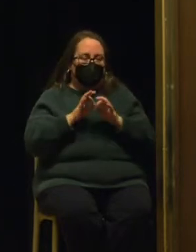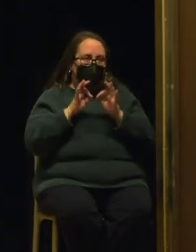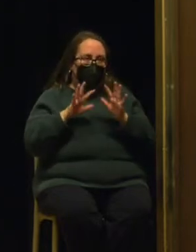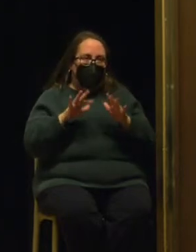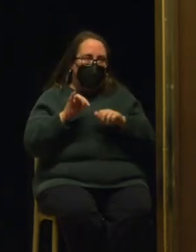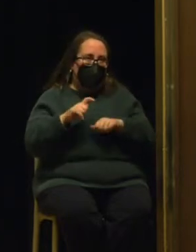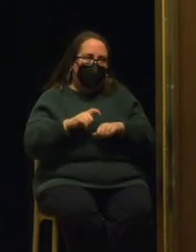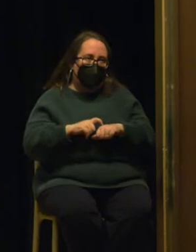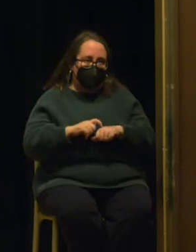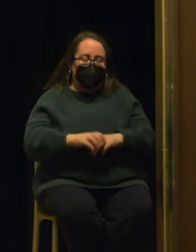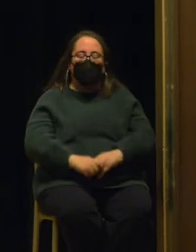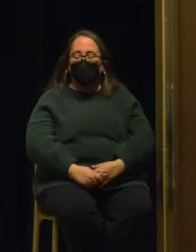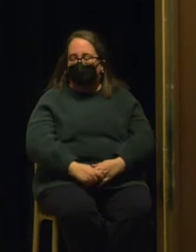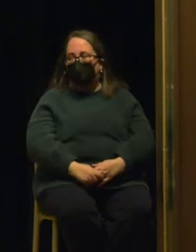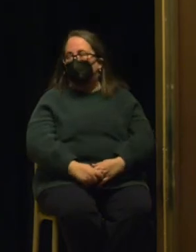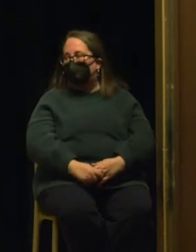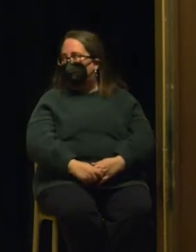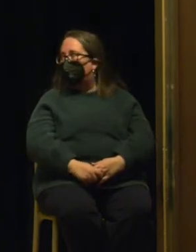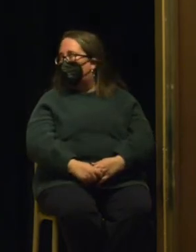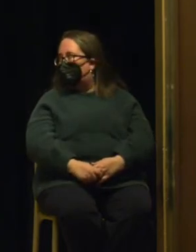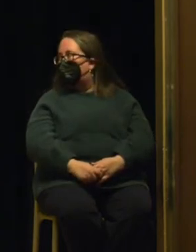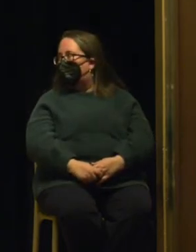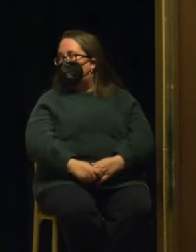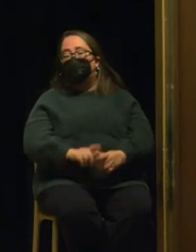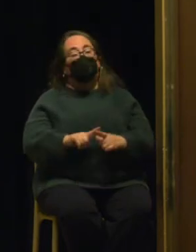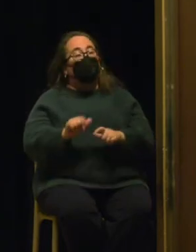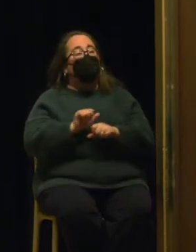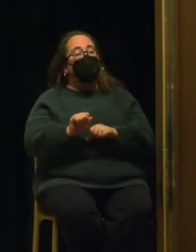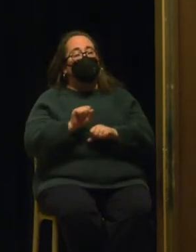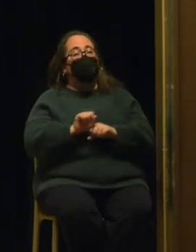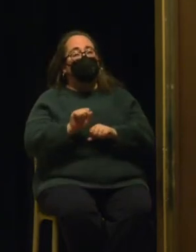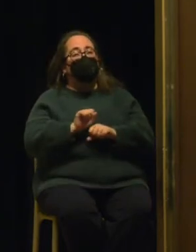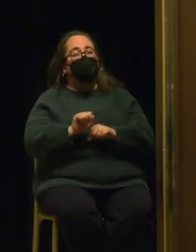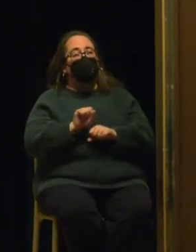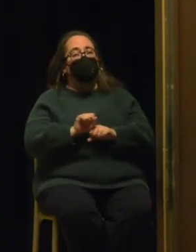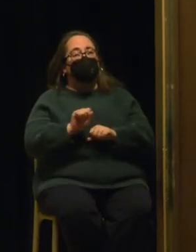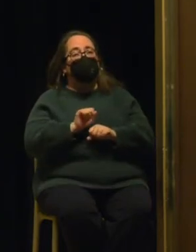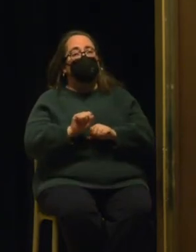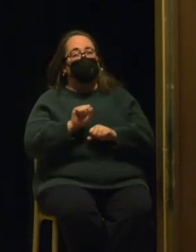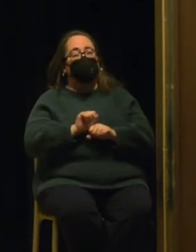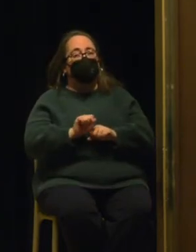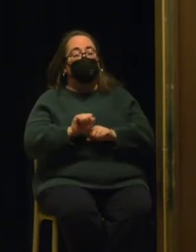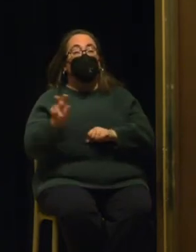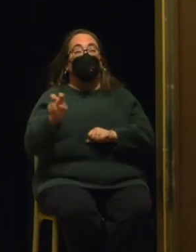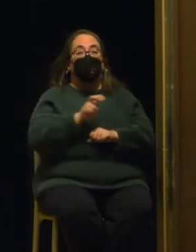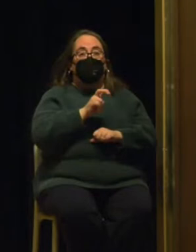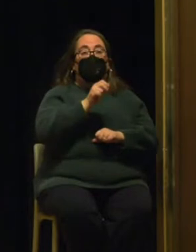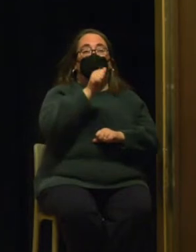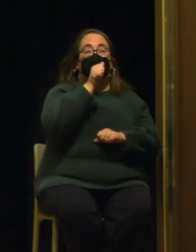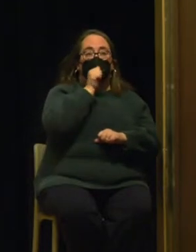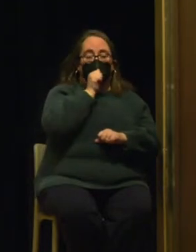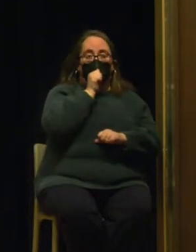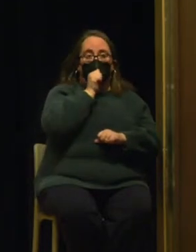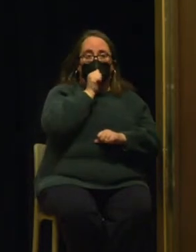anything. But we kept working. And then when we went private,